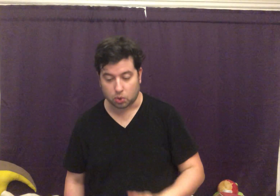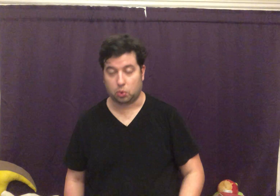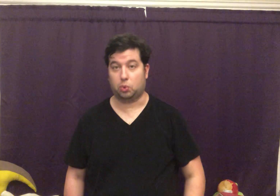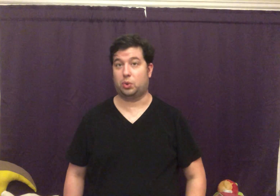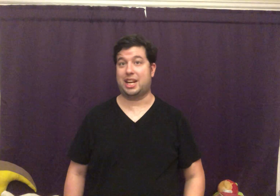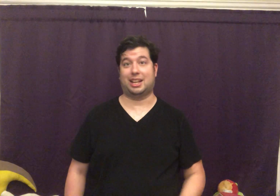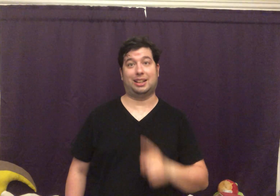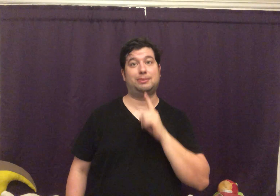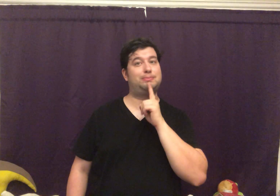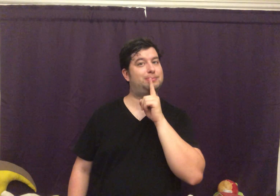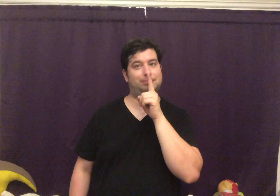Real.